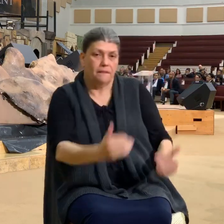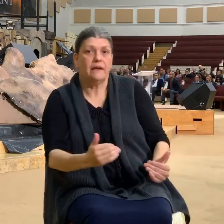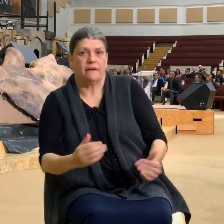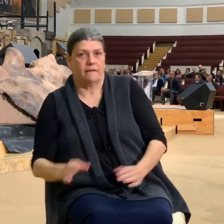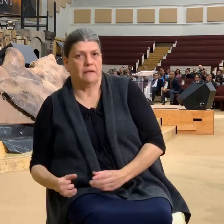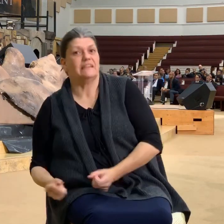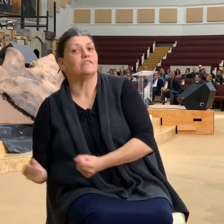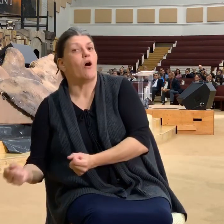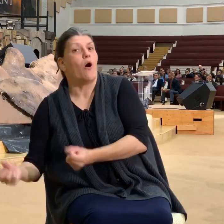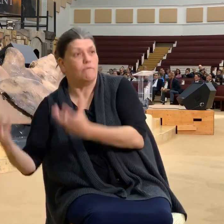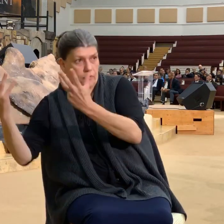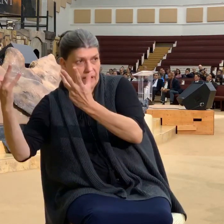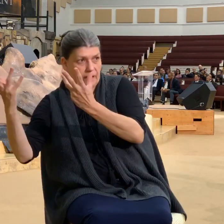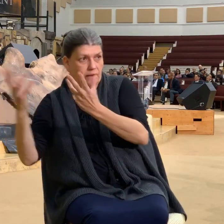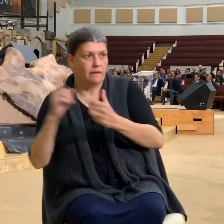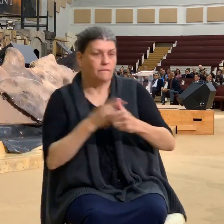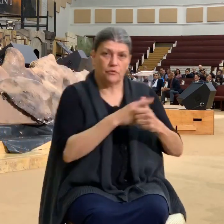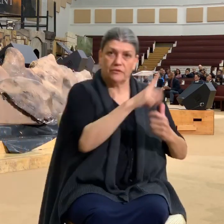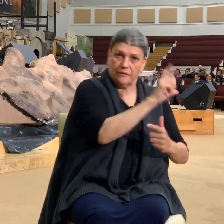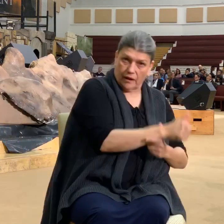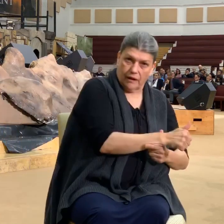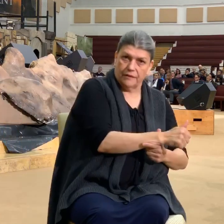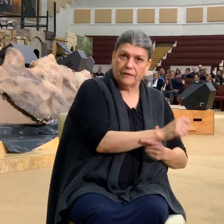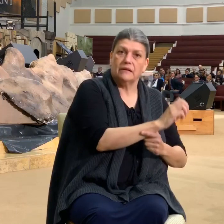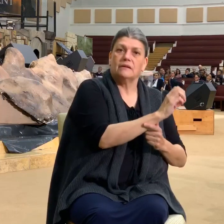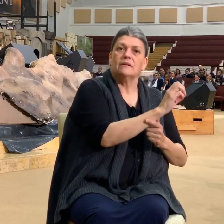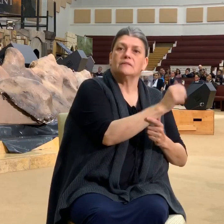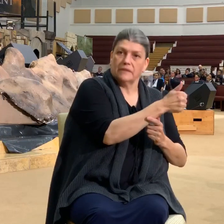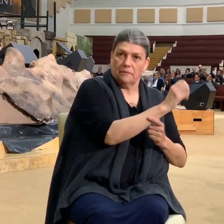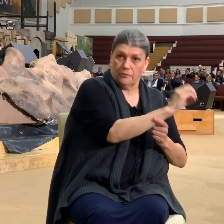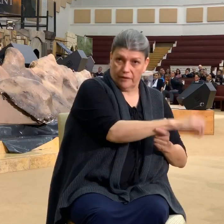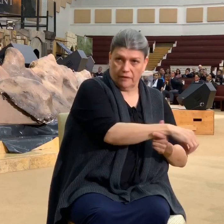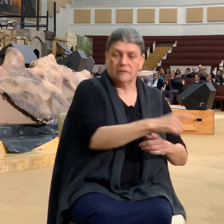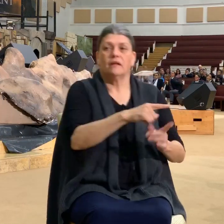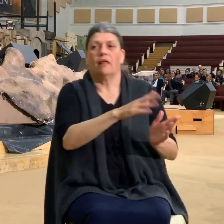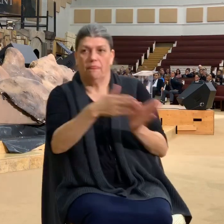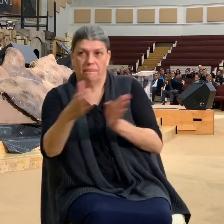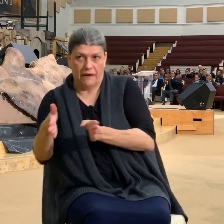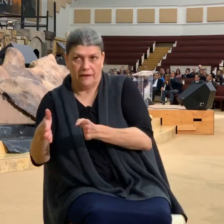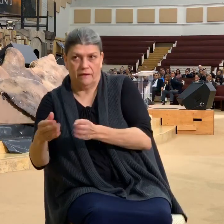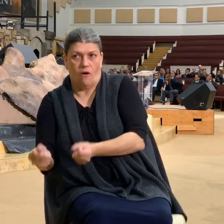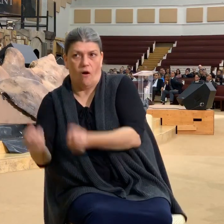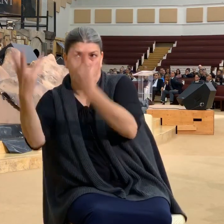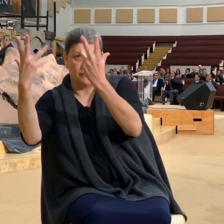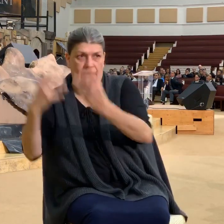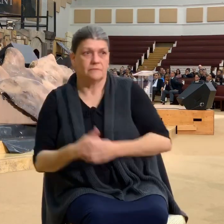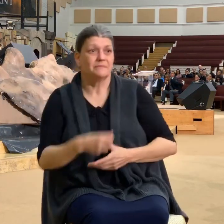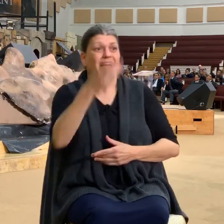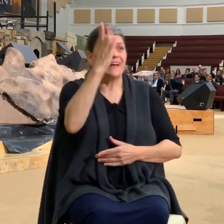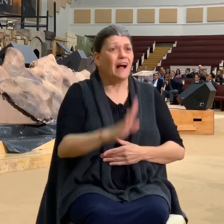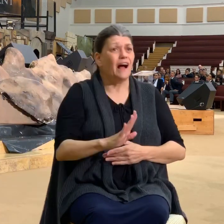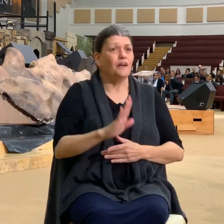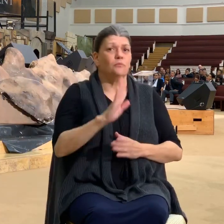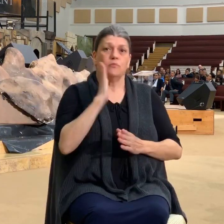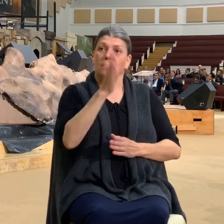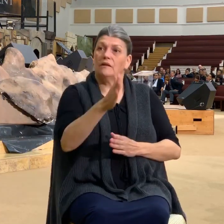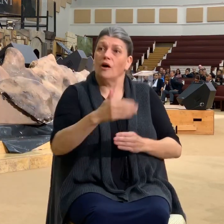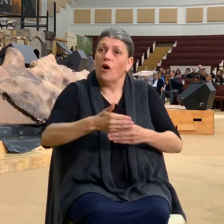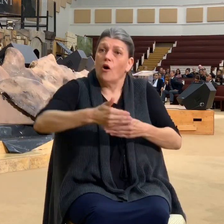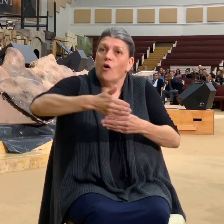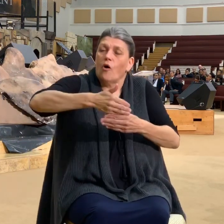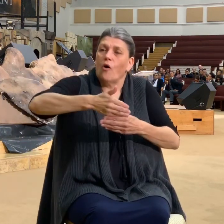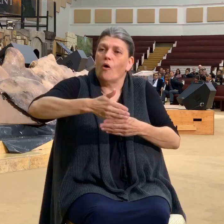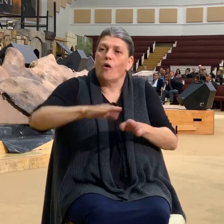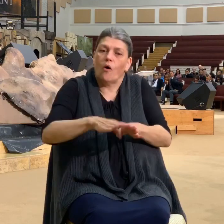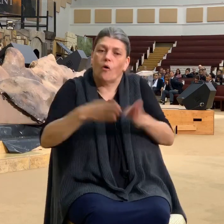been given. And God will bless you for that. He will open the windows of heaven, the Bible said. He